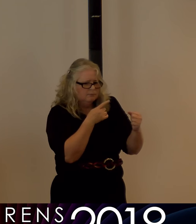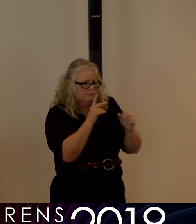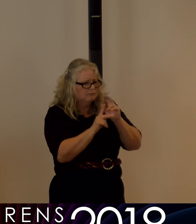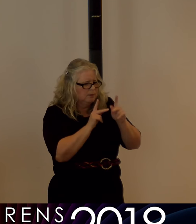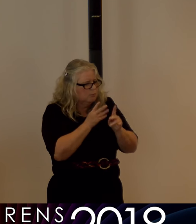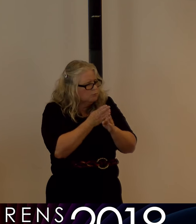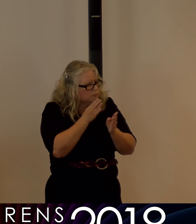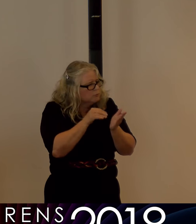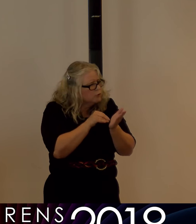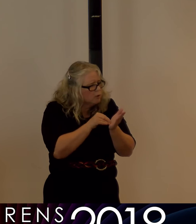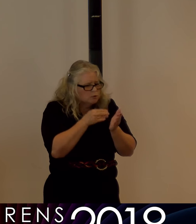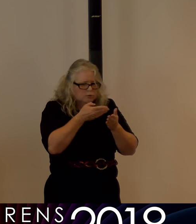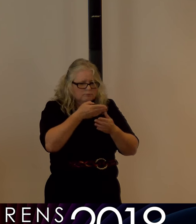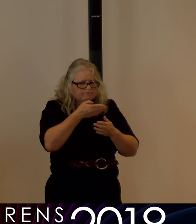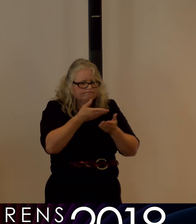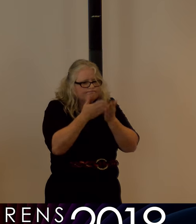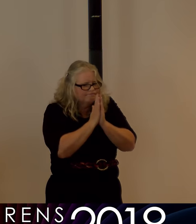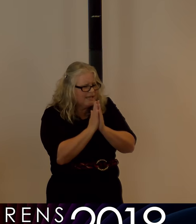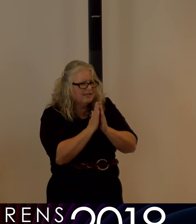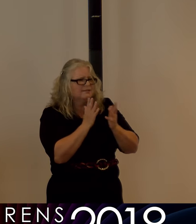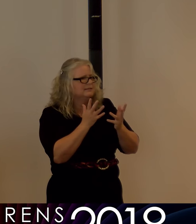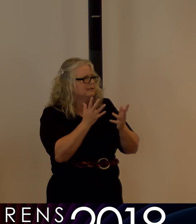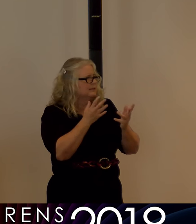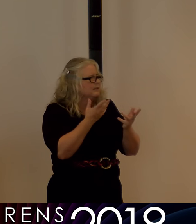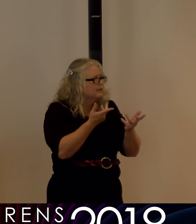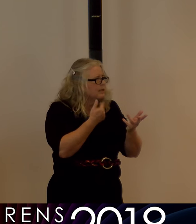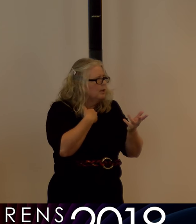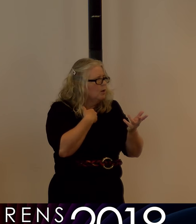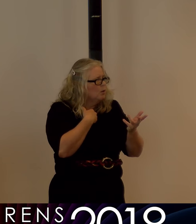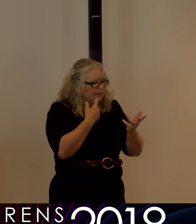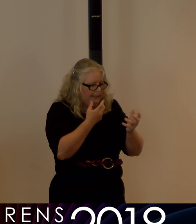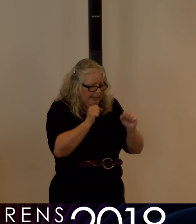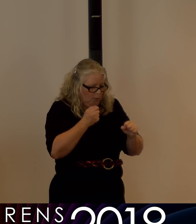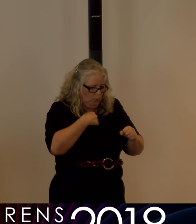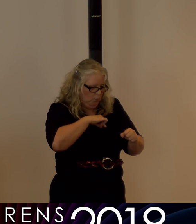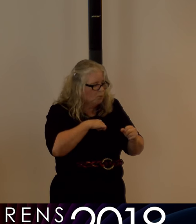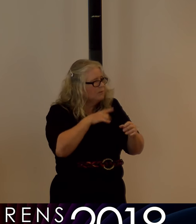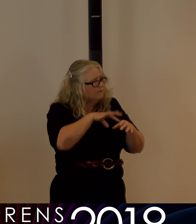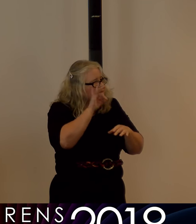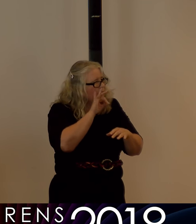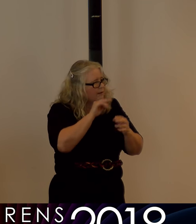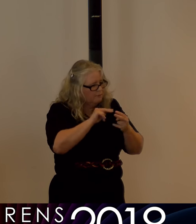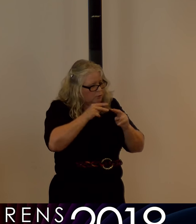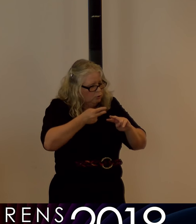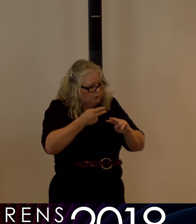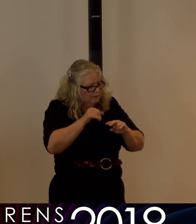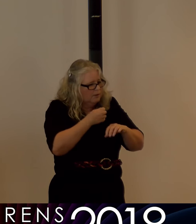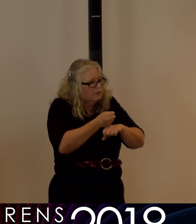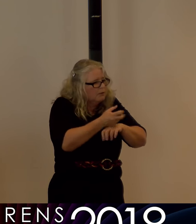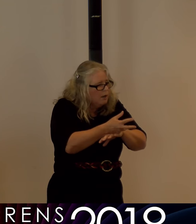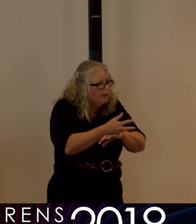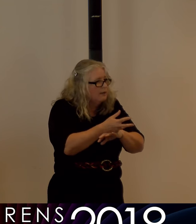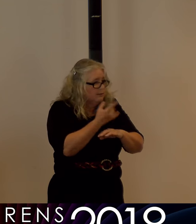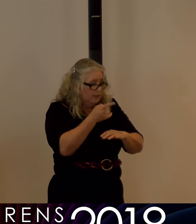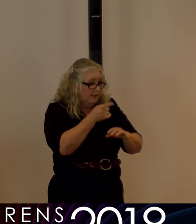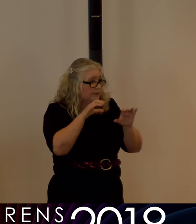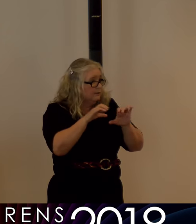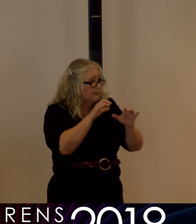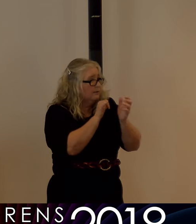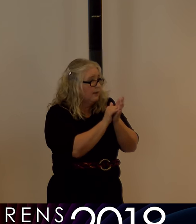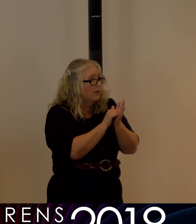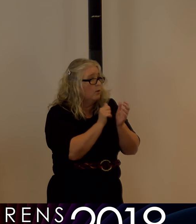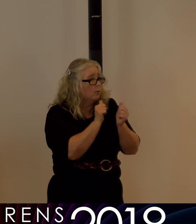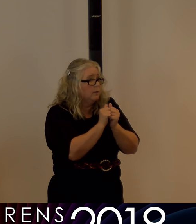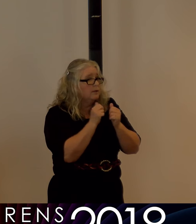find the underlying gene that caused it? And they did this by carefully characterizing patients with charge syndrome and their families and looking